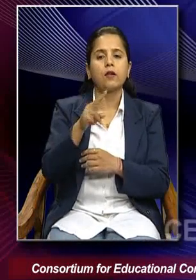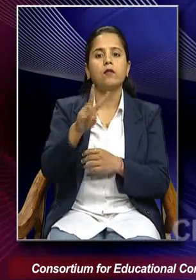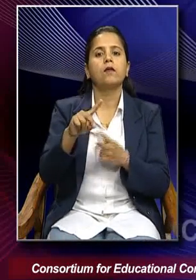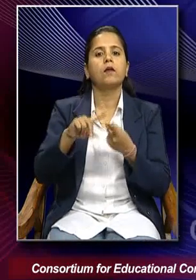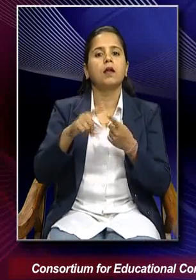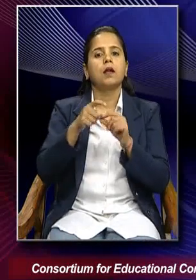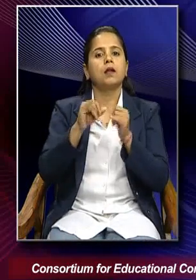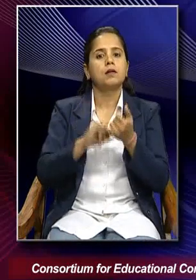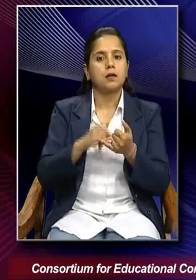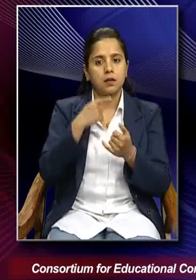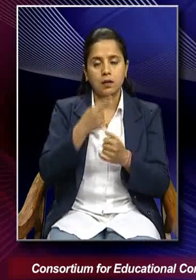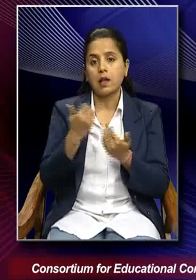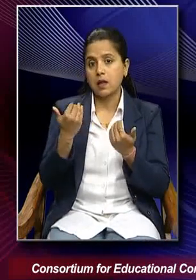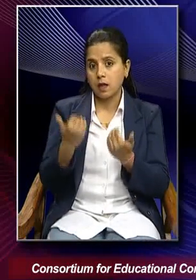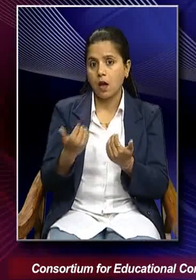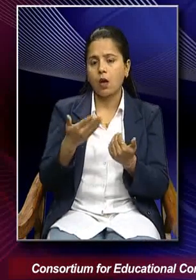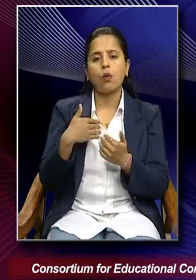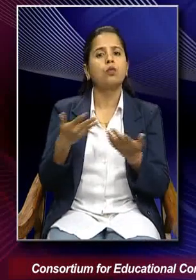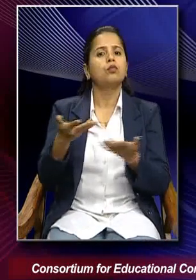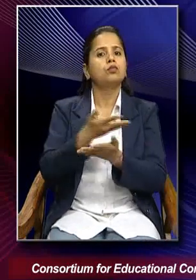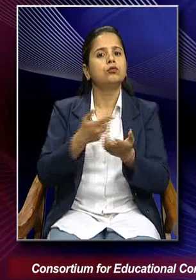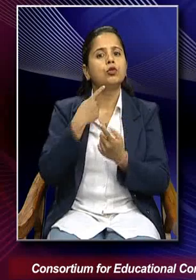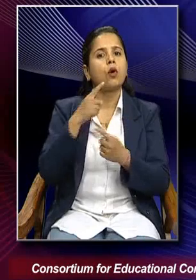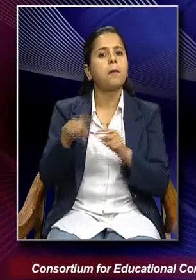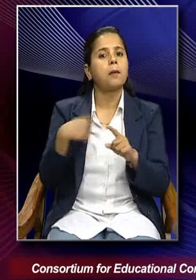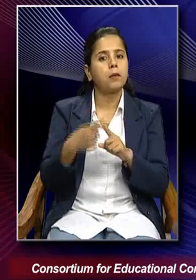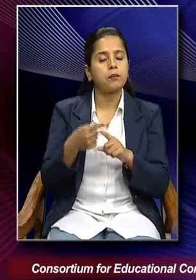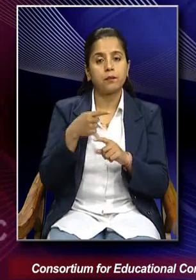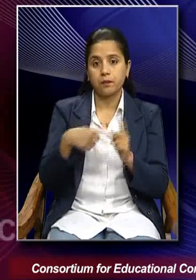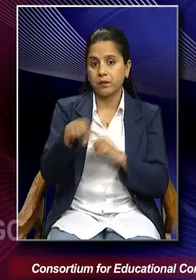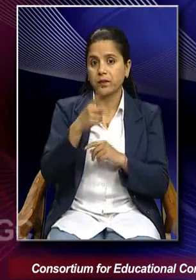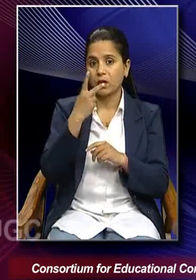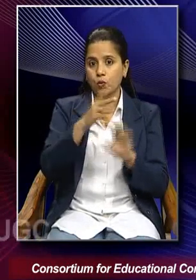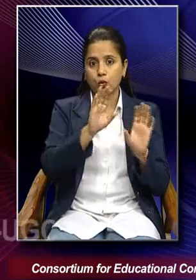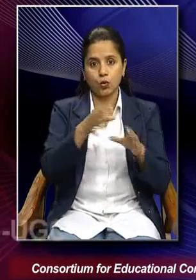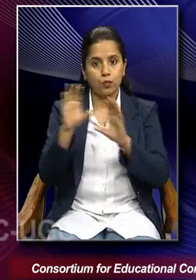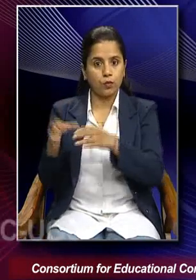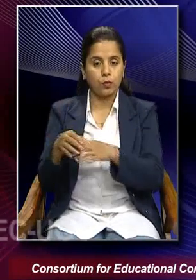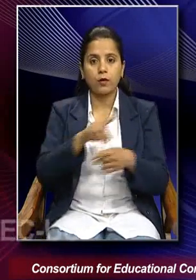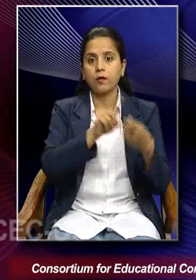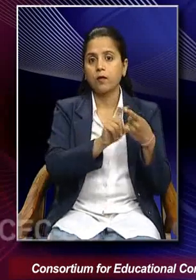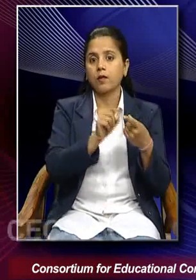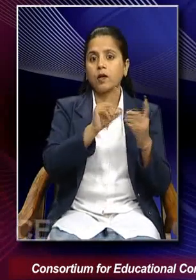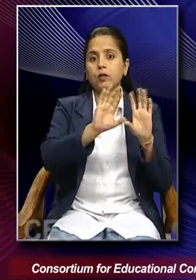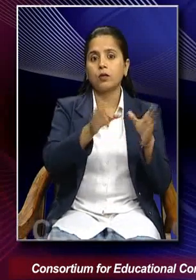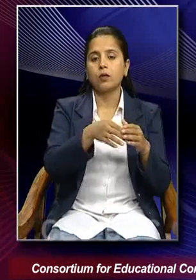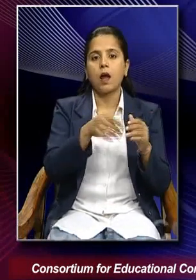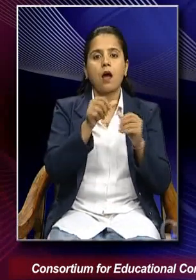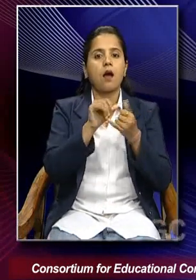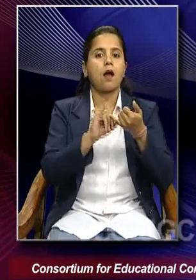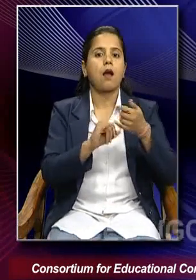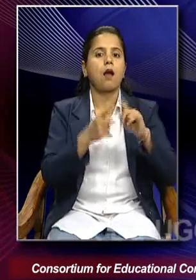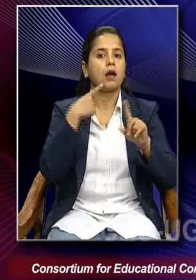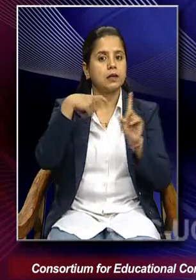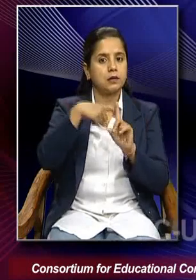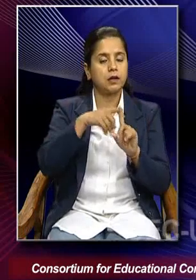Vedas. Now, we discussed that within these two groups, the first group, which is the Astic or